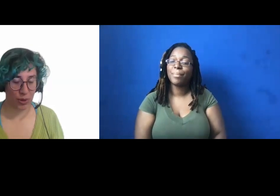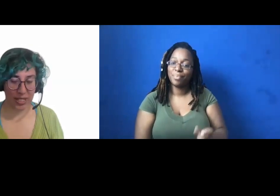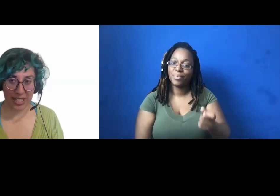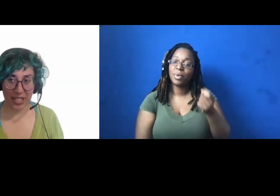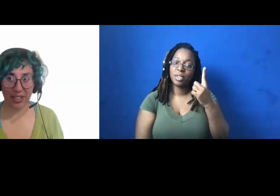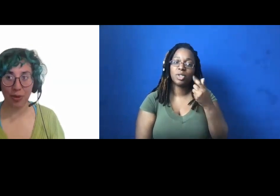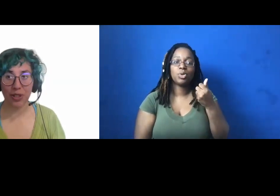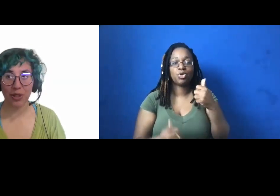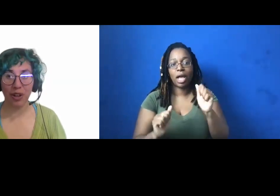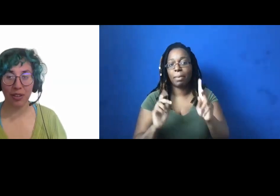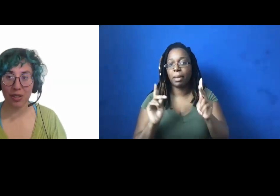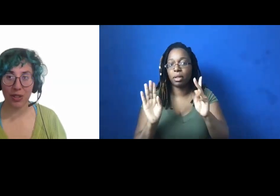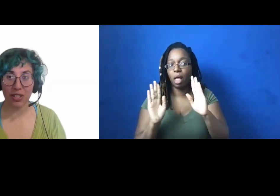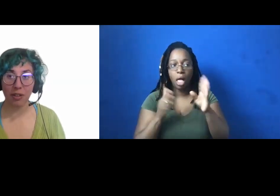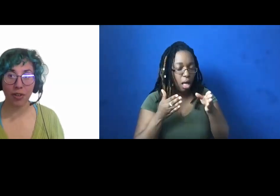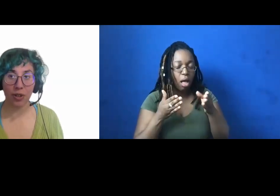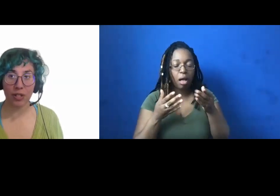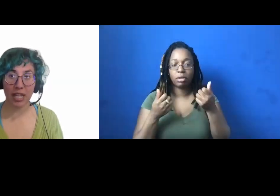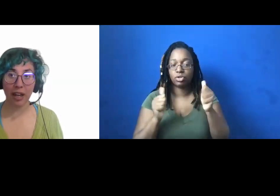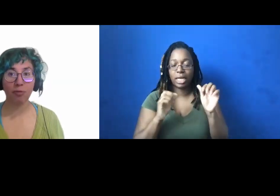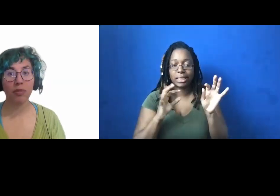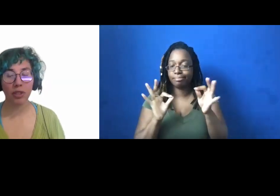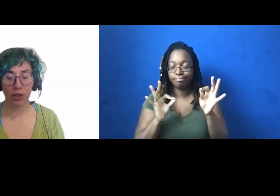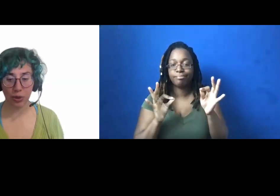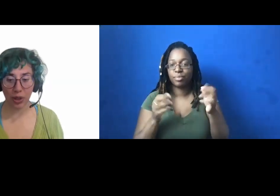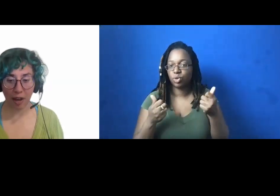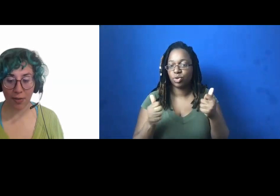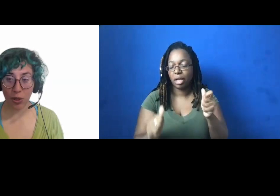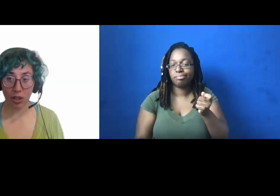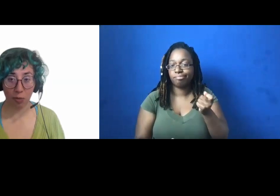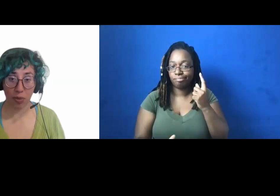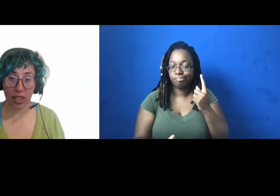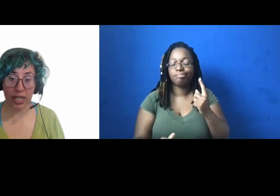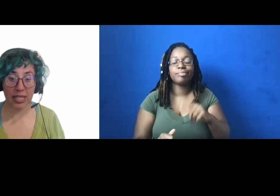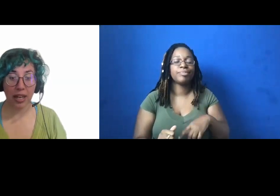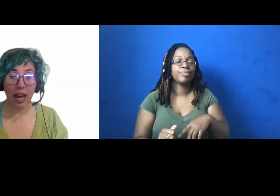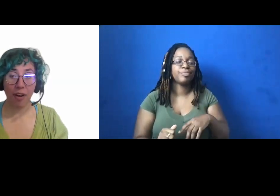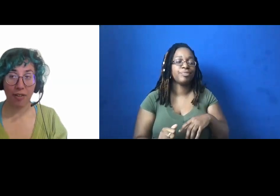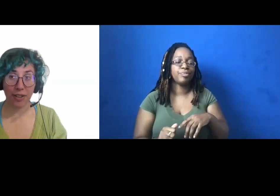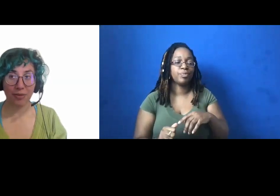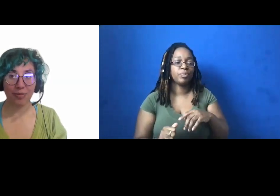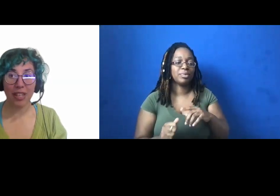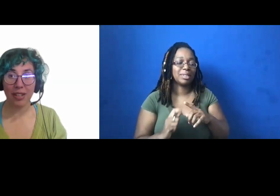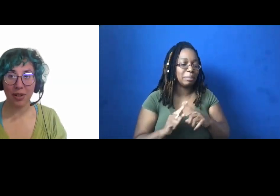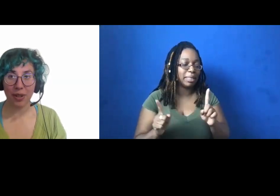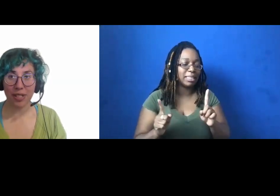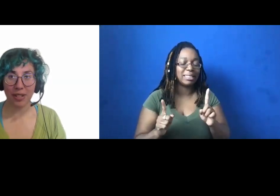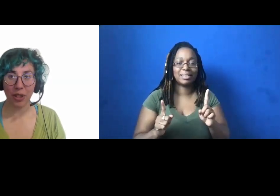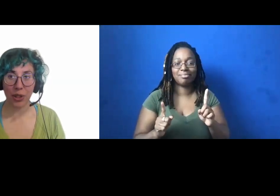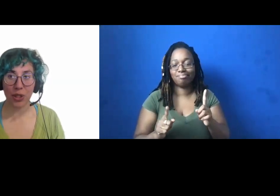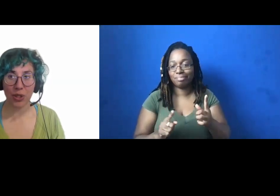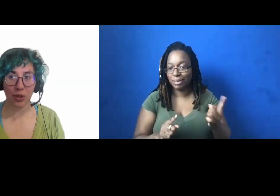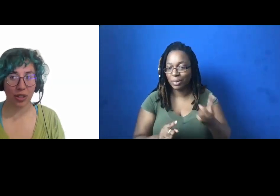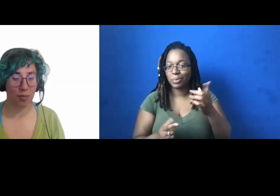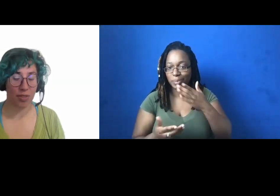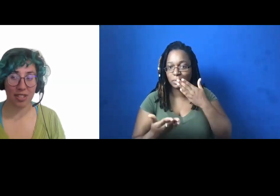understand that you want to call up to attention, you want to call things to attention for users that do have visual capabilities. However, it is always